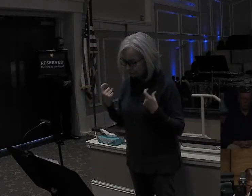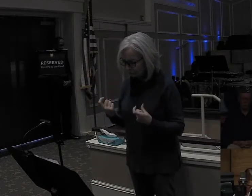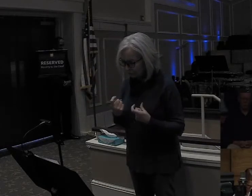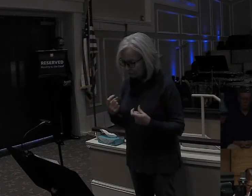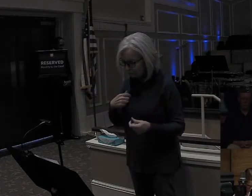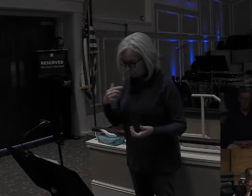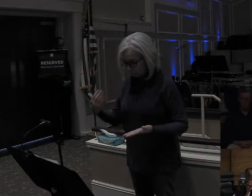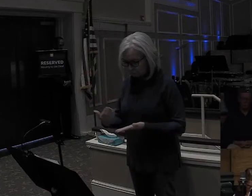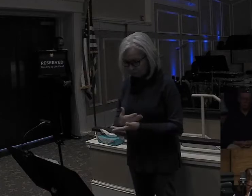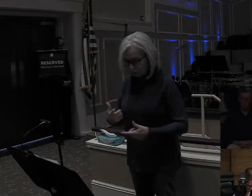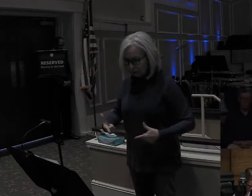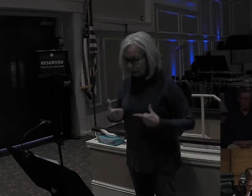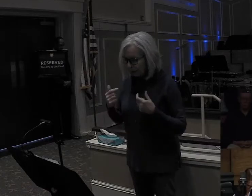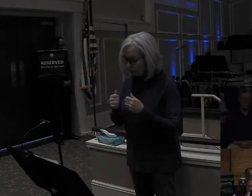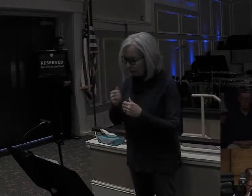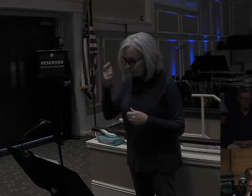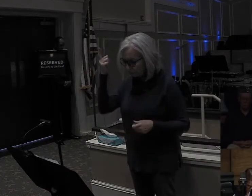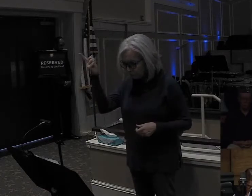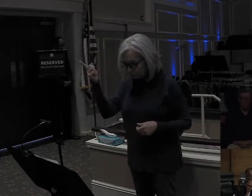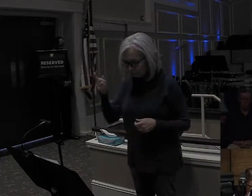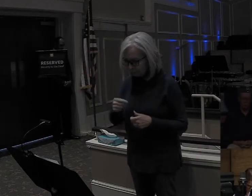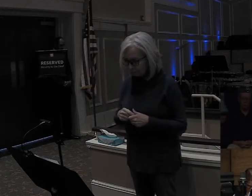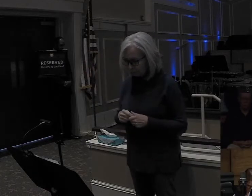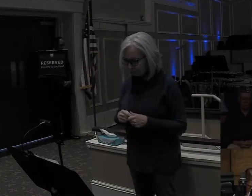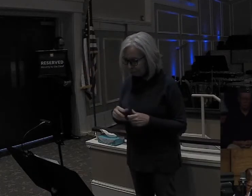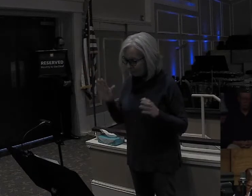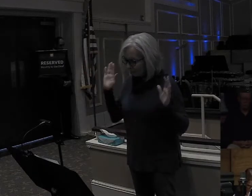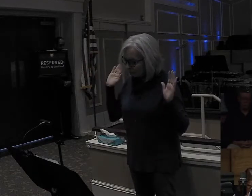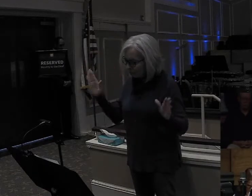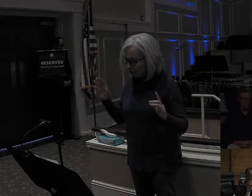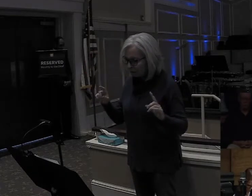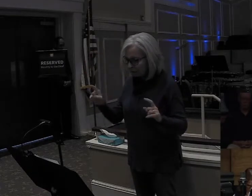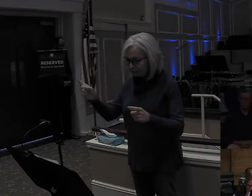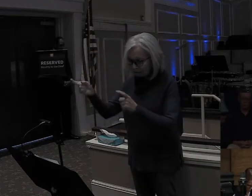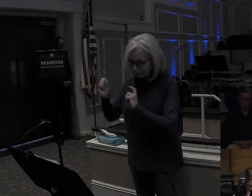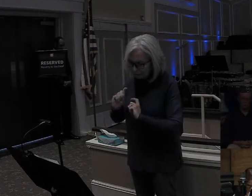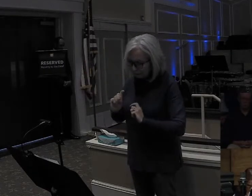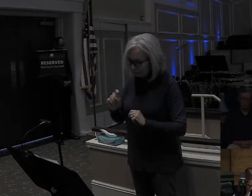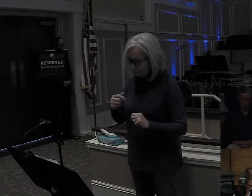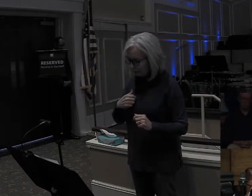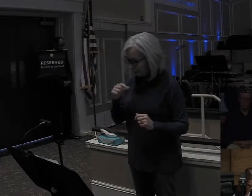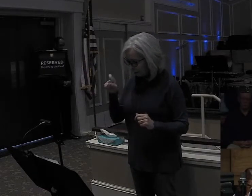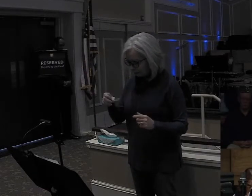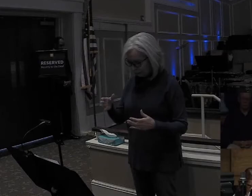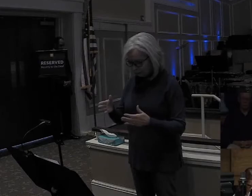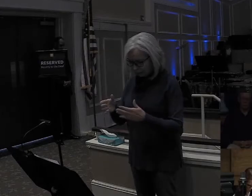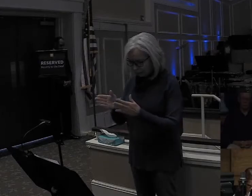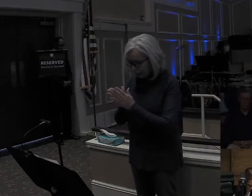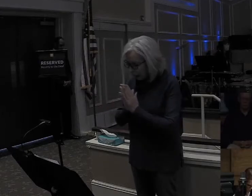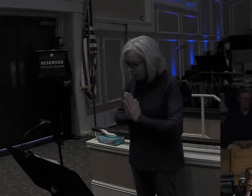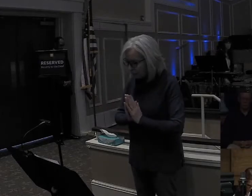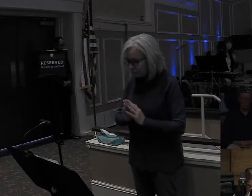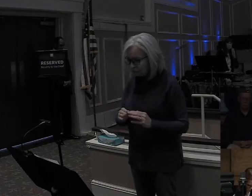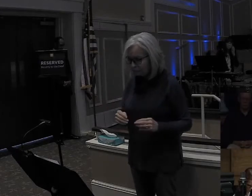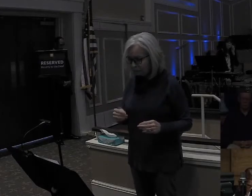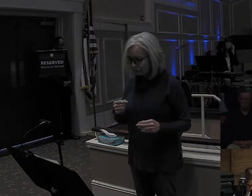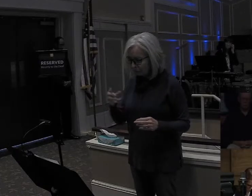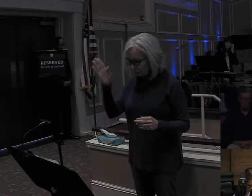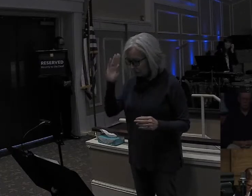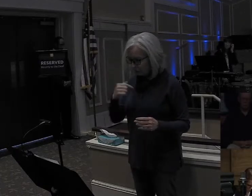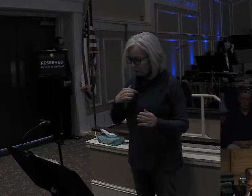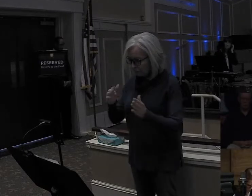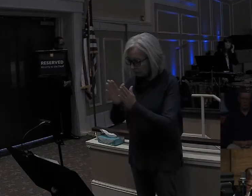you. God, that is just the greatest gift that I can ever ask for and that we can ever ask for. And God, I pray